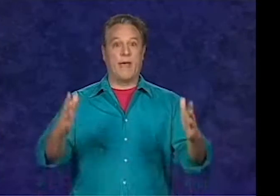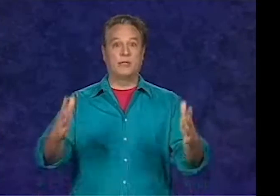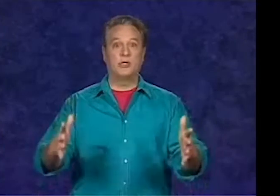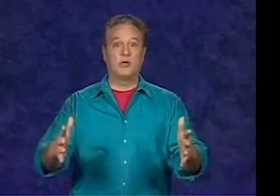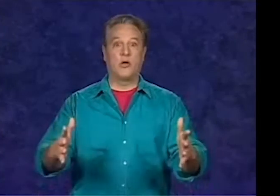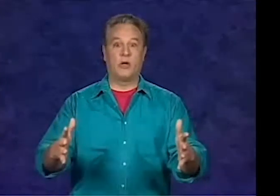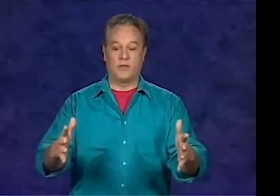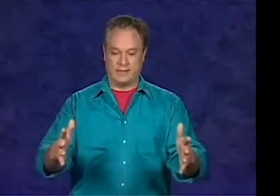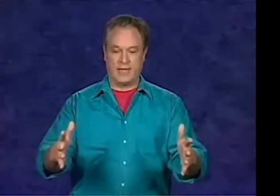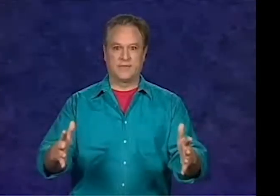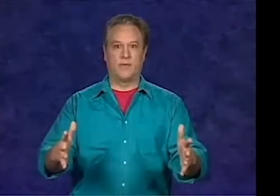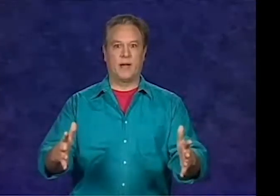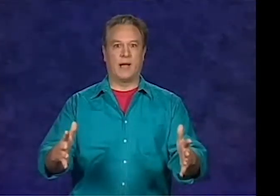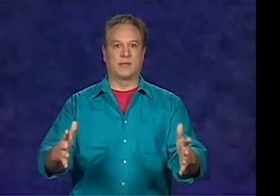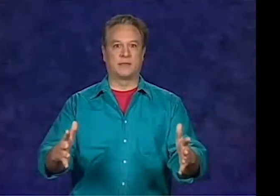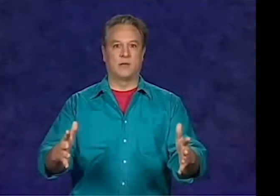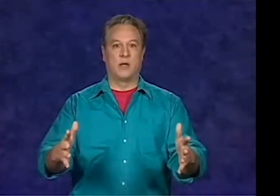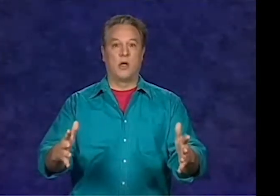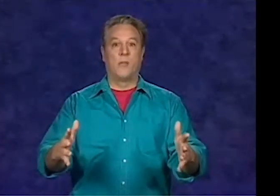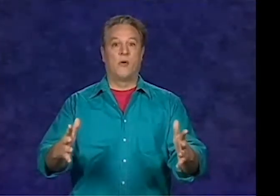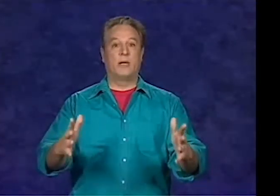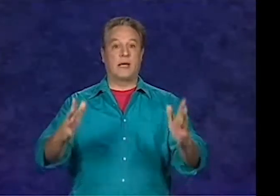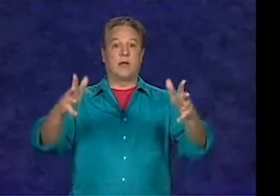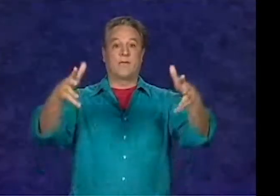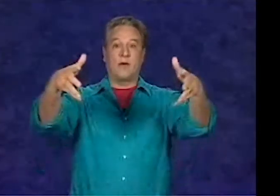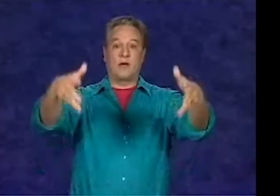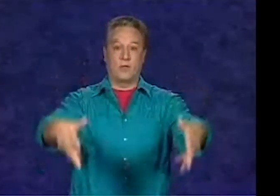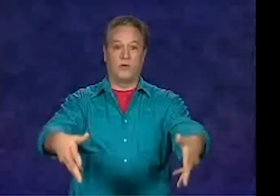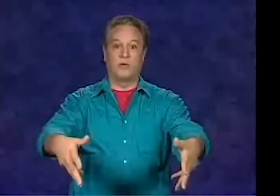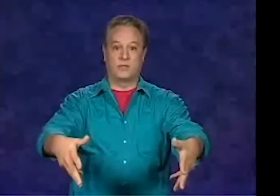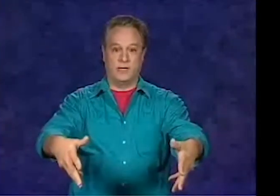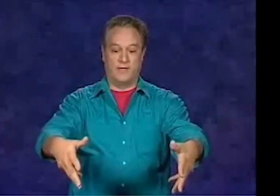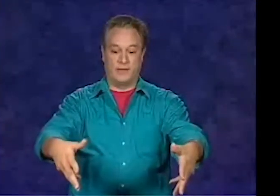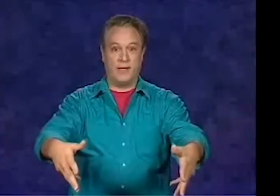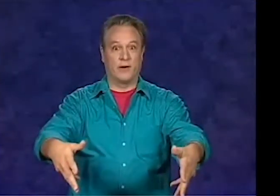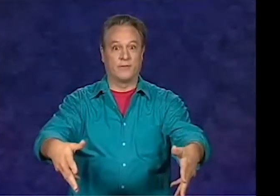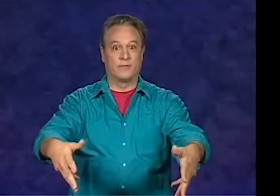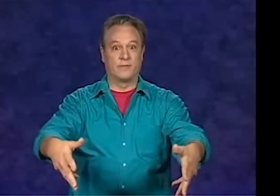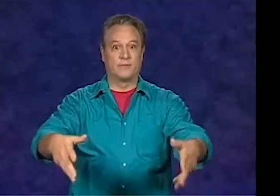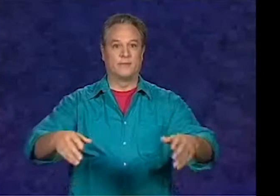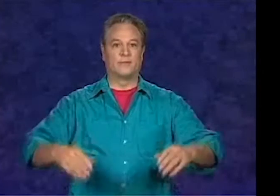Imagine you're holding the size of a box. Put it down in front of you to leave it there.